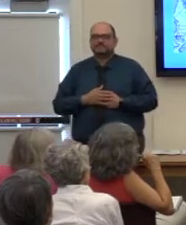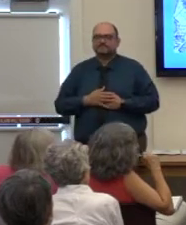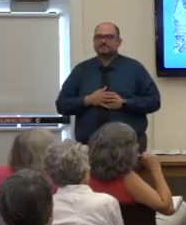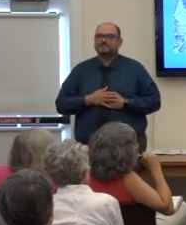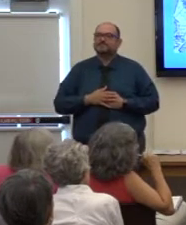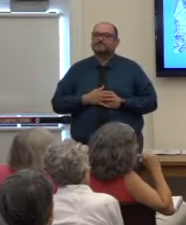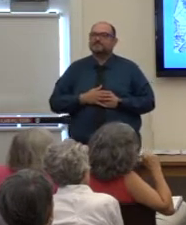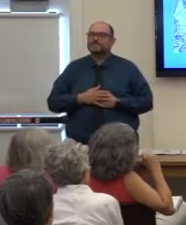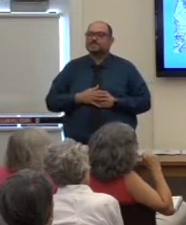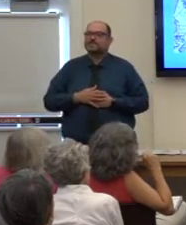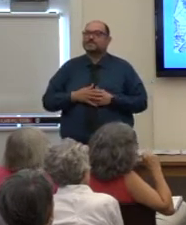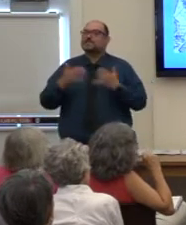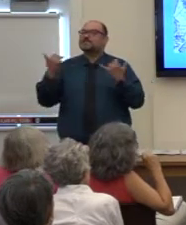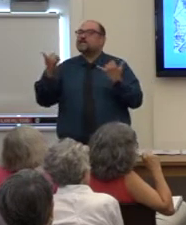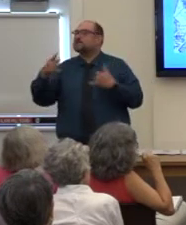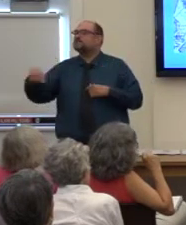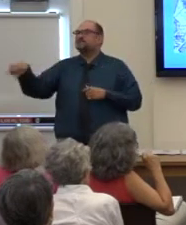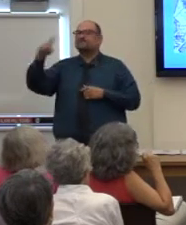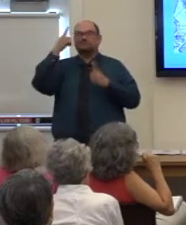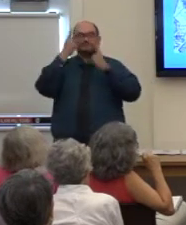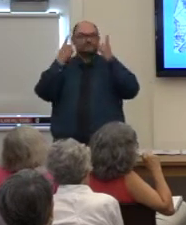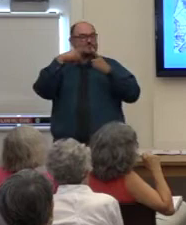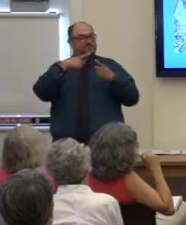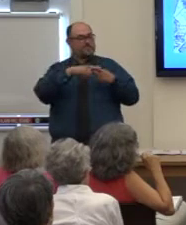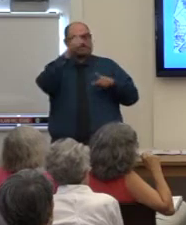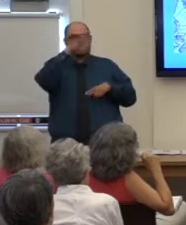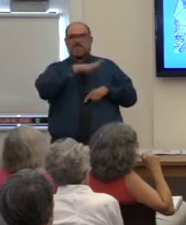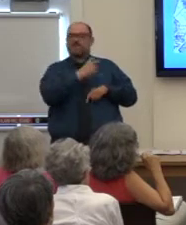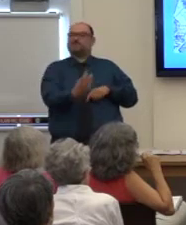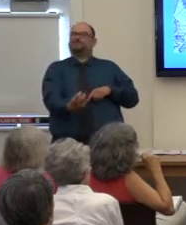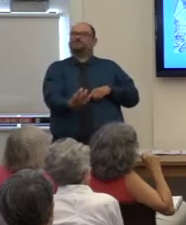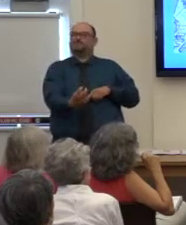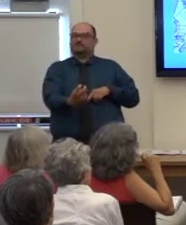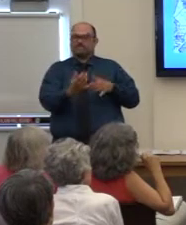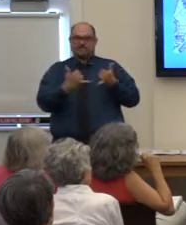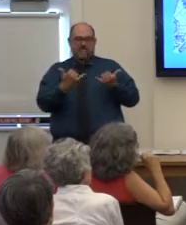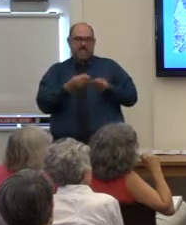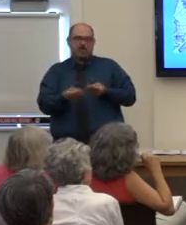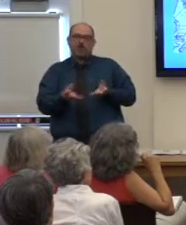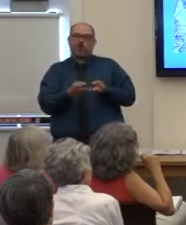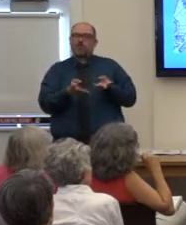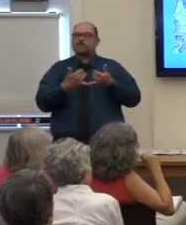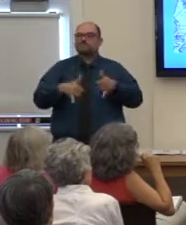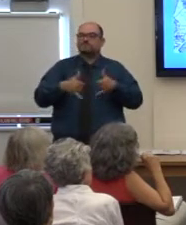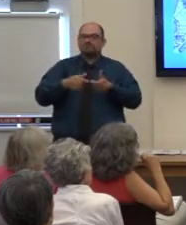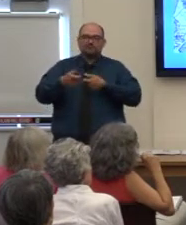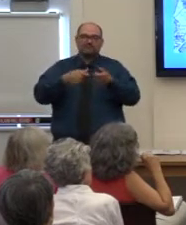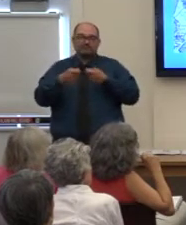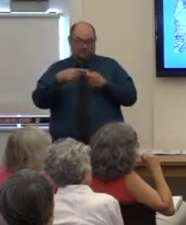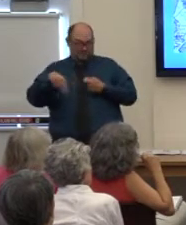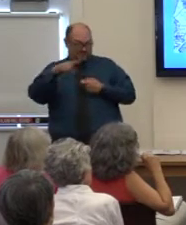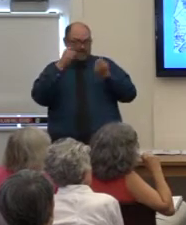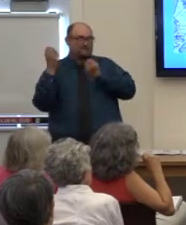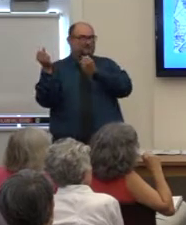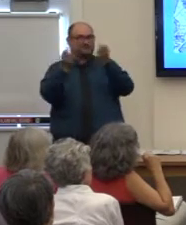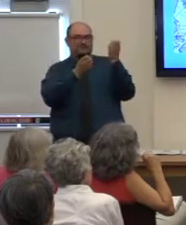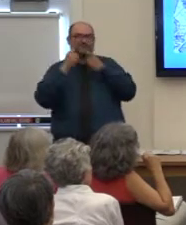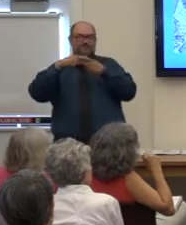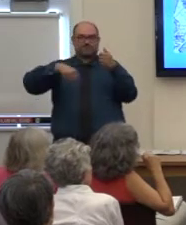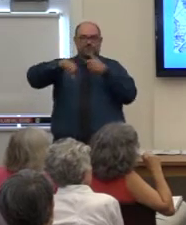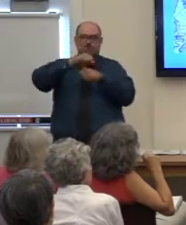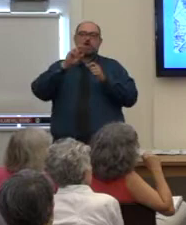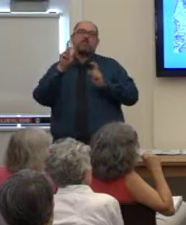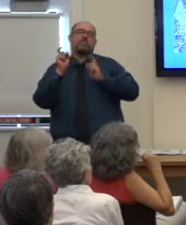porch at the general store use sign language to signal one another about what they were going to bid, unbeknownst to